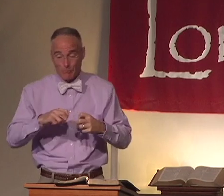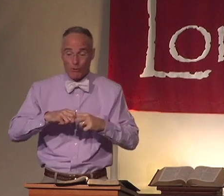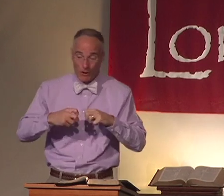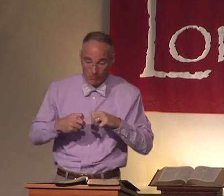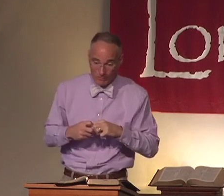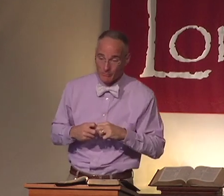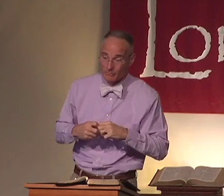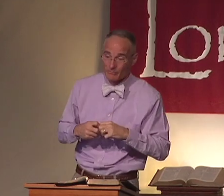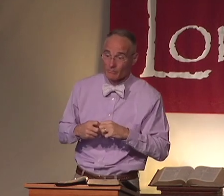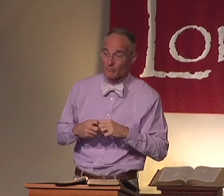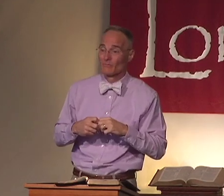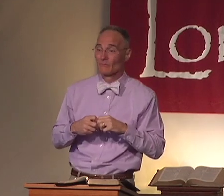The problem